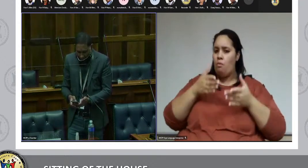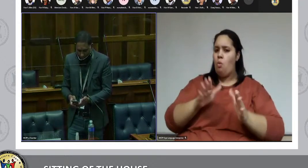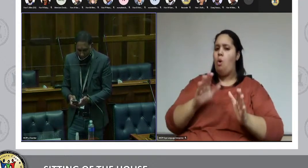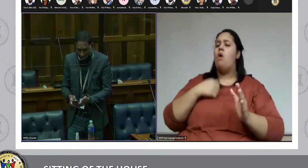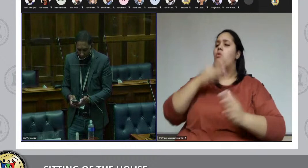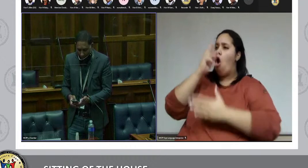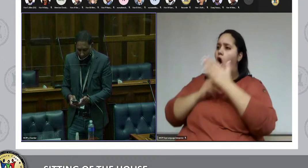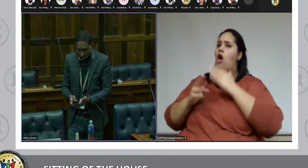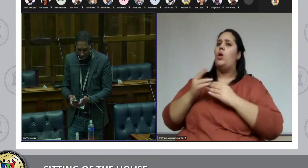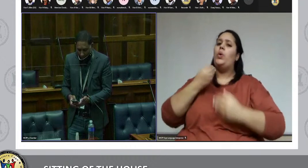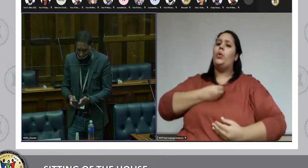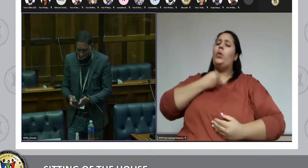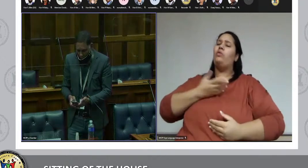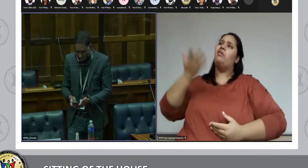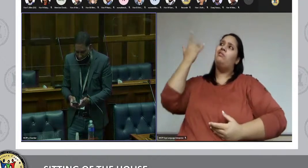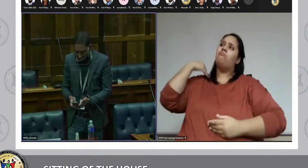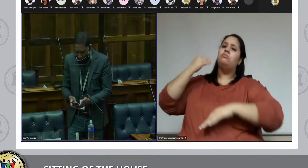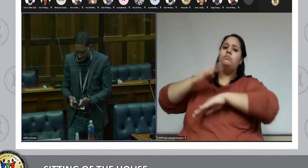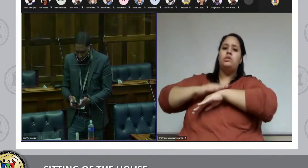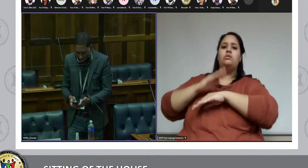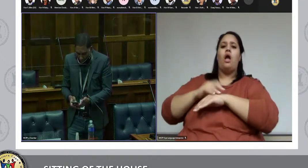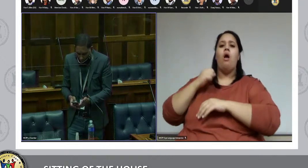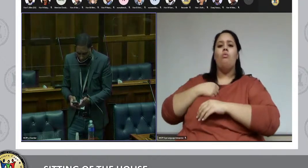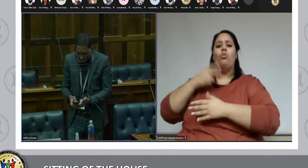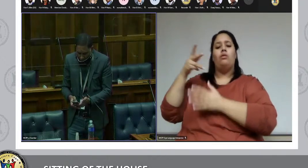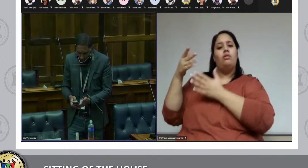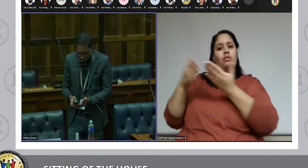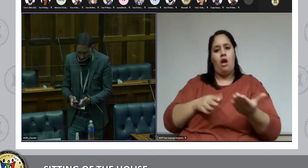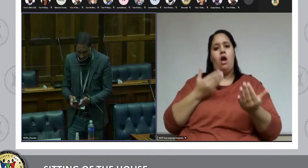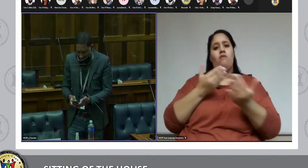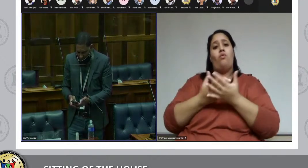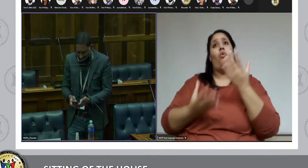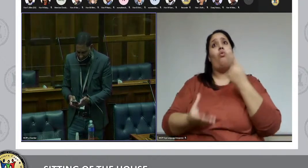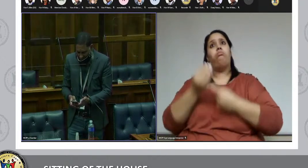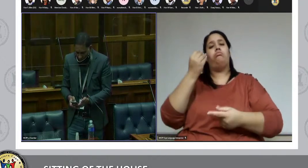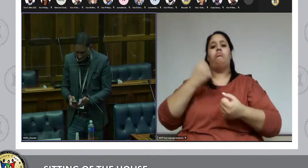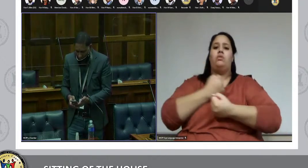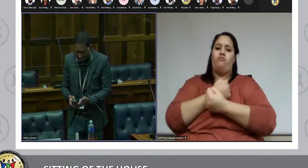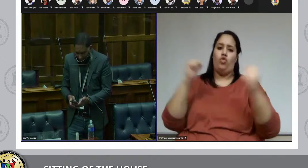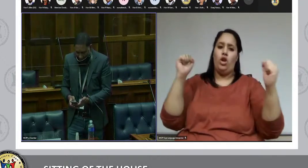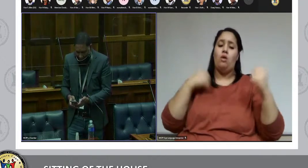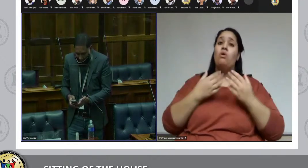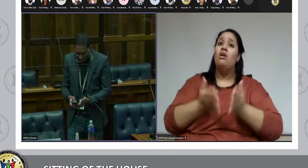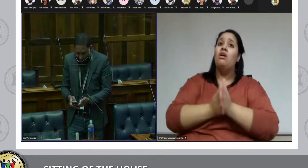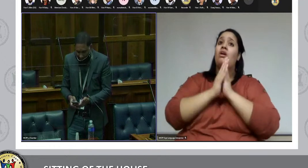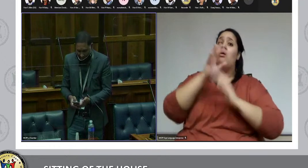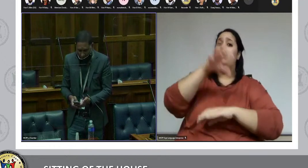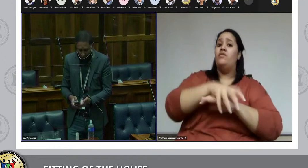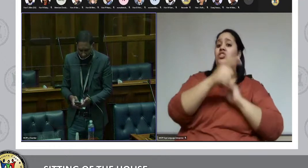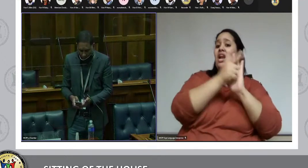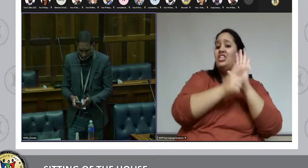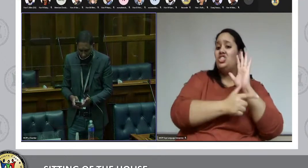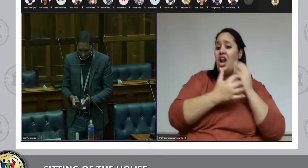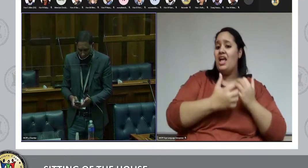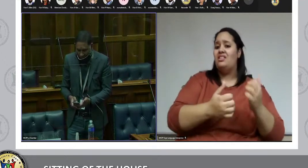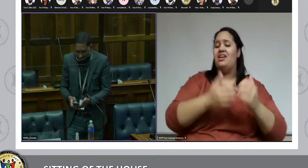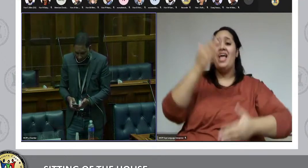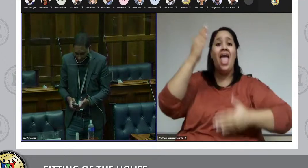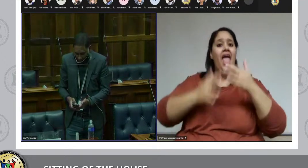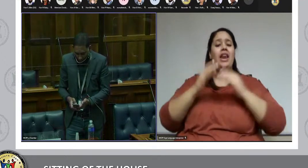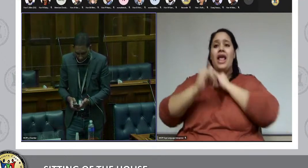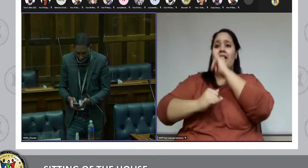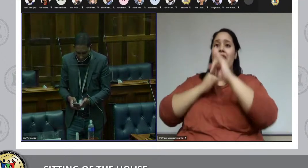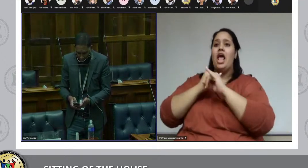who paid the ultimate price for liberation. We call on this provincial legislator to end any international trading